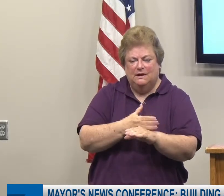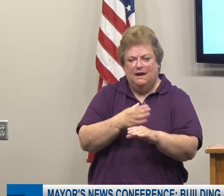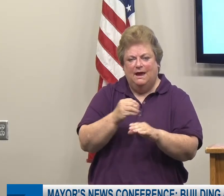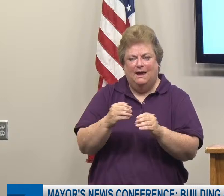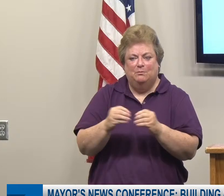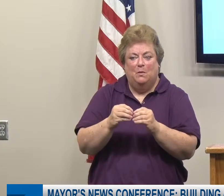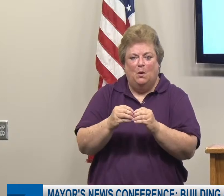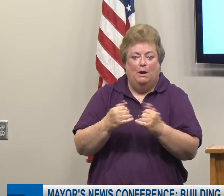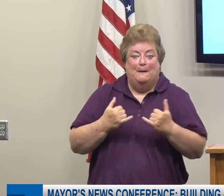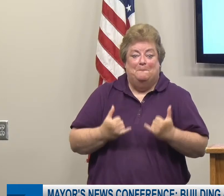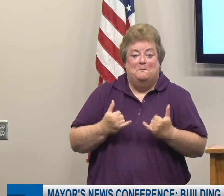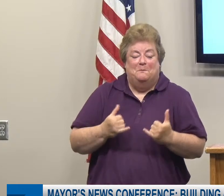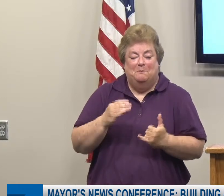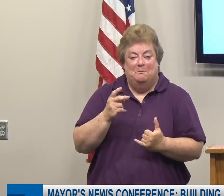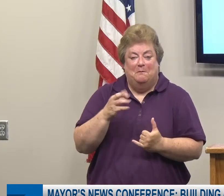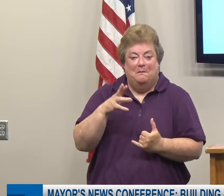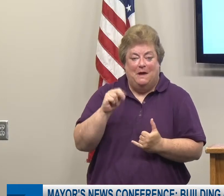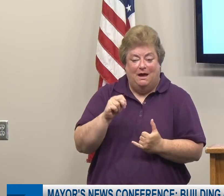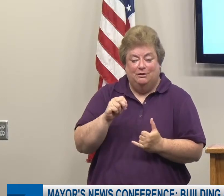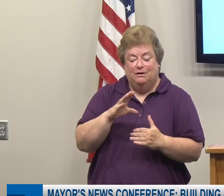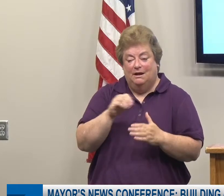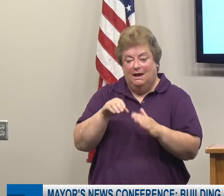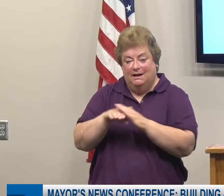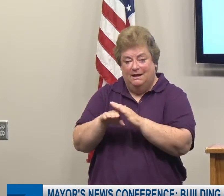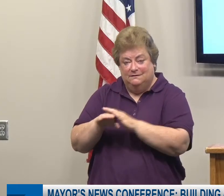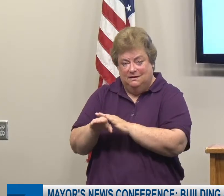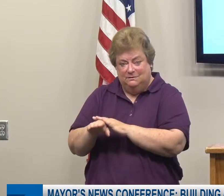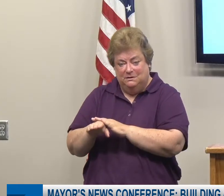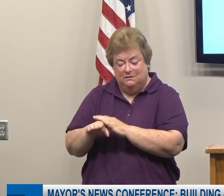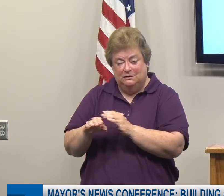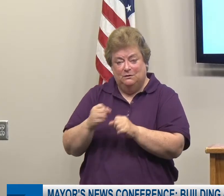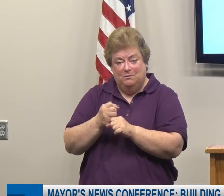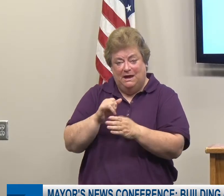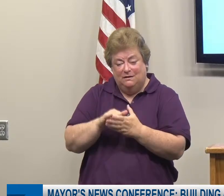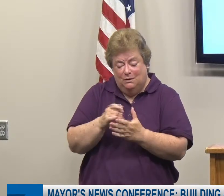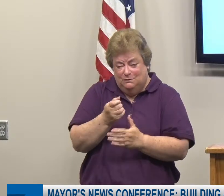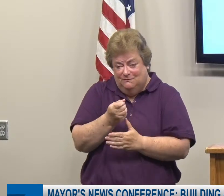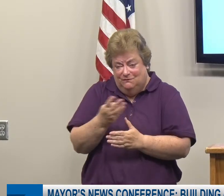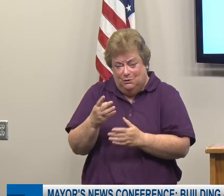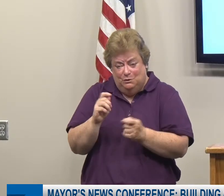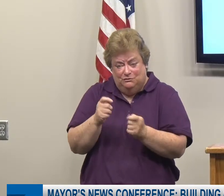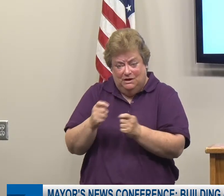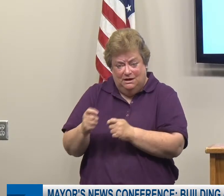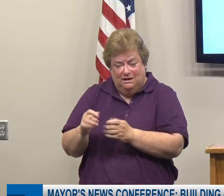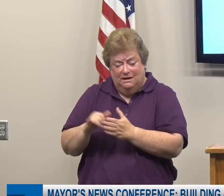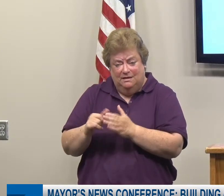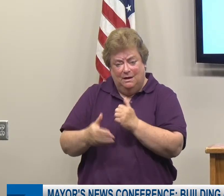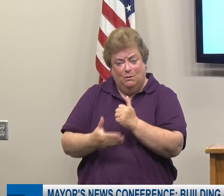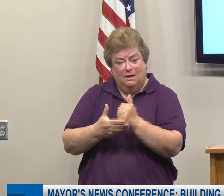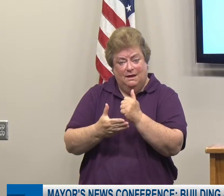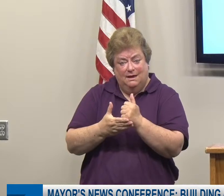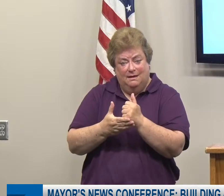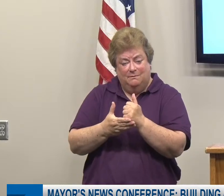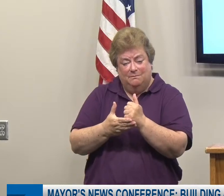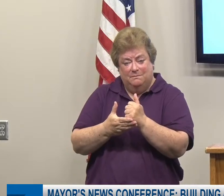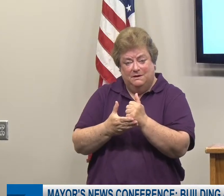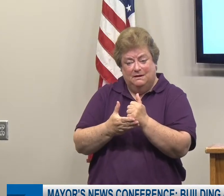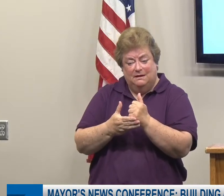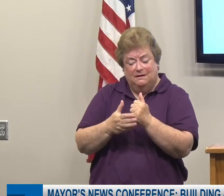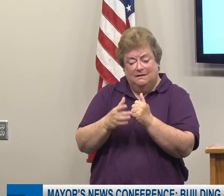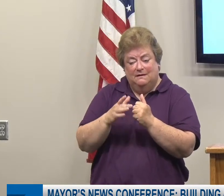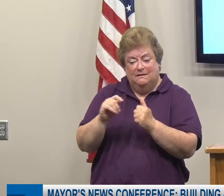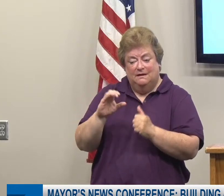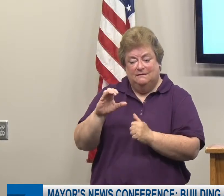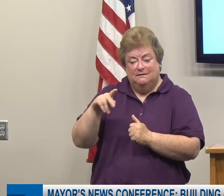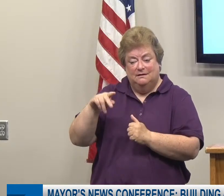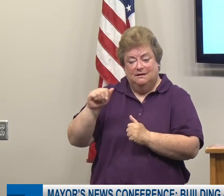modernization and accessibility, to make a few changes that will help the Citizens Police Advisory